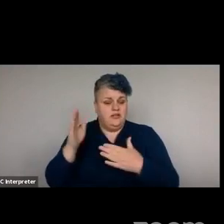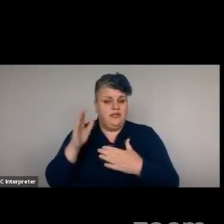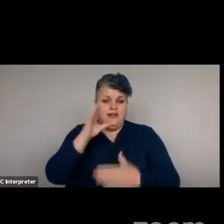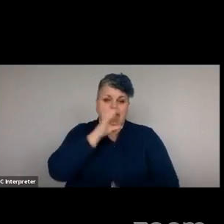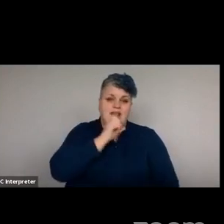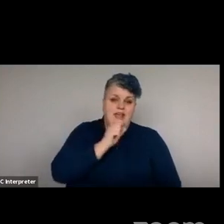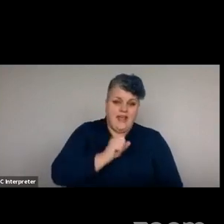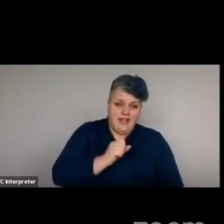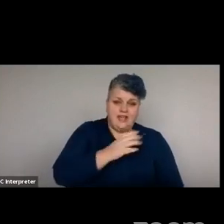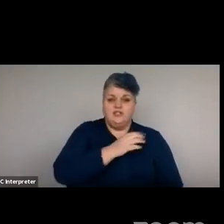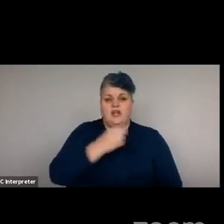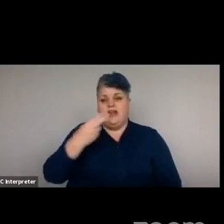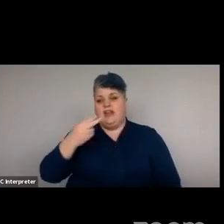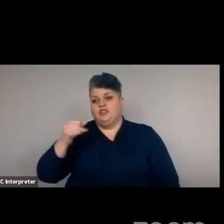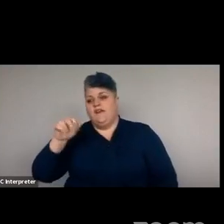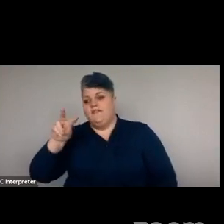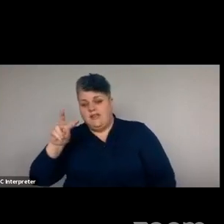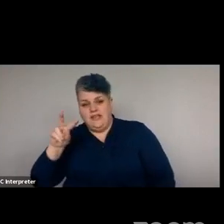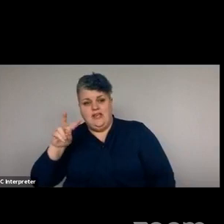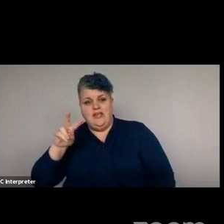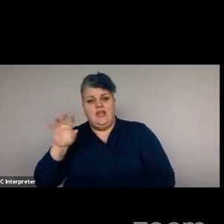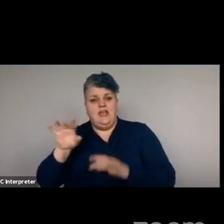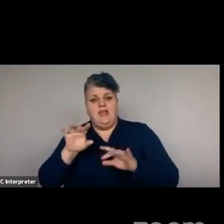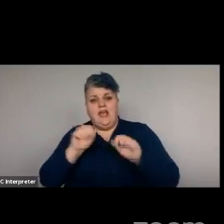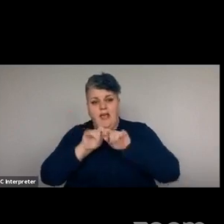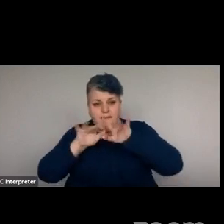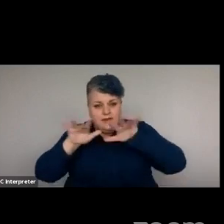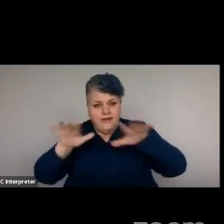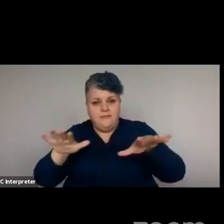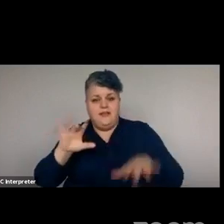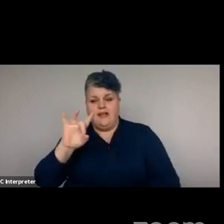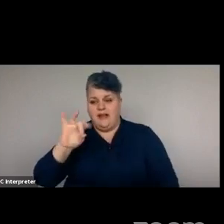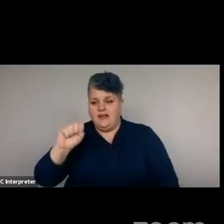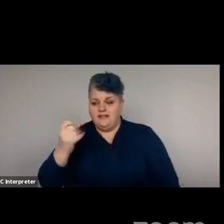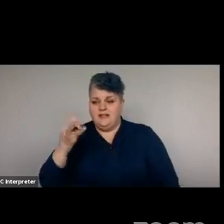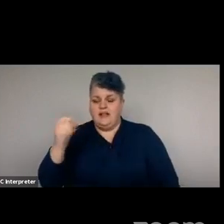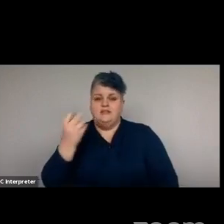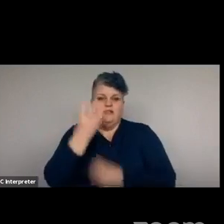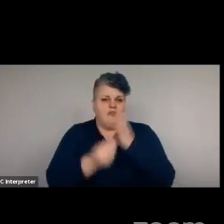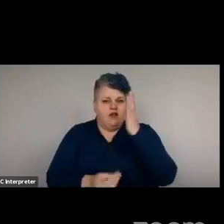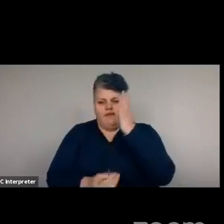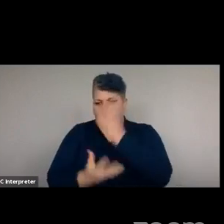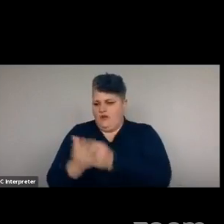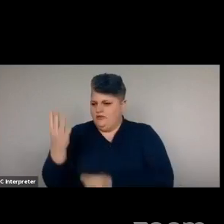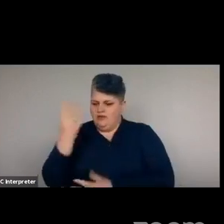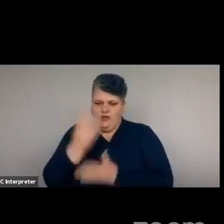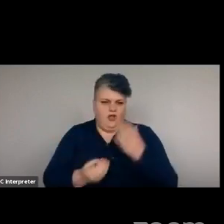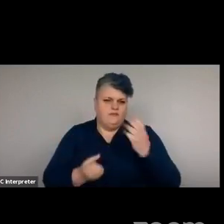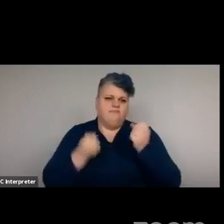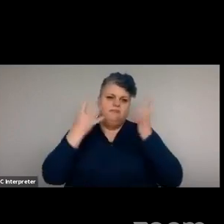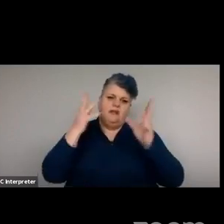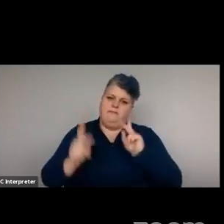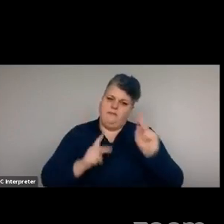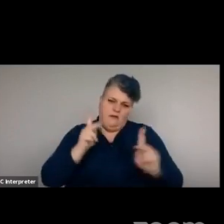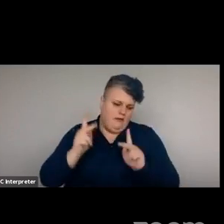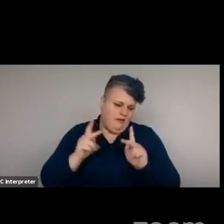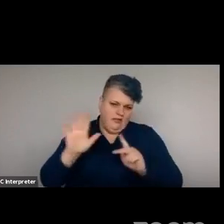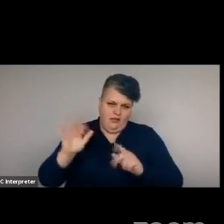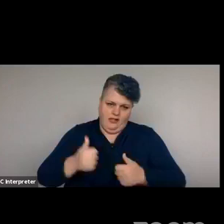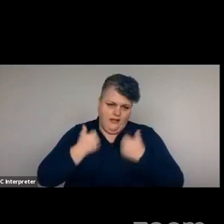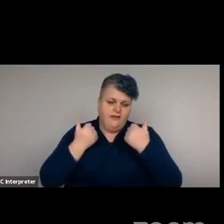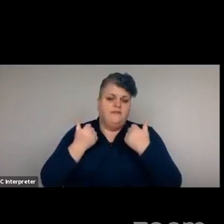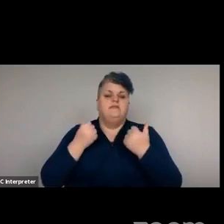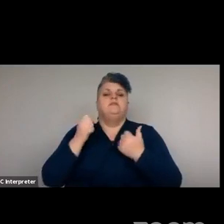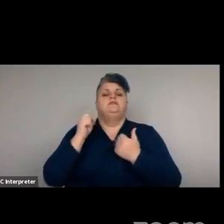the HIV epidemic in the 80s and 90s, they've lost a lot of their people. So I know